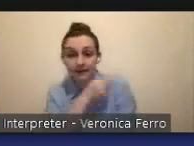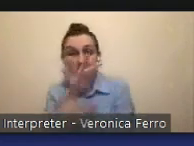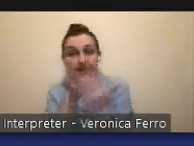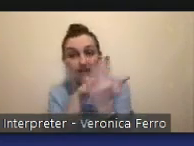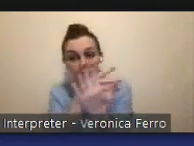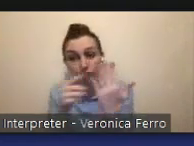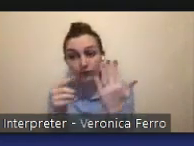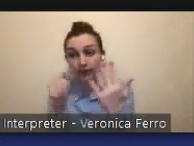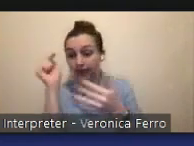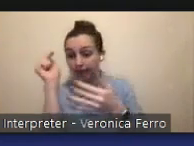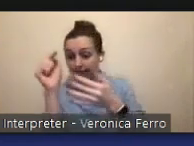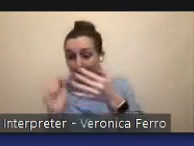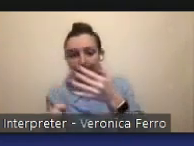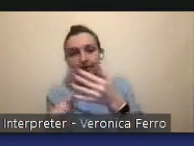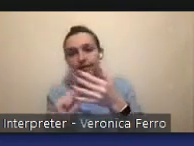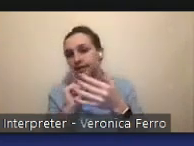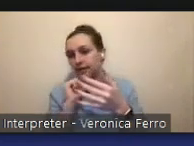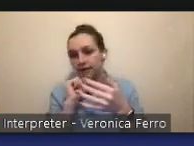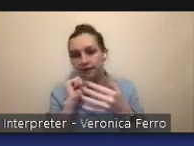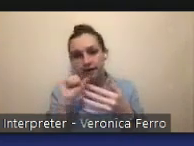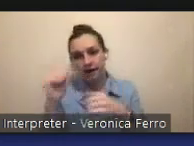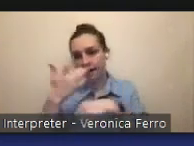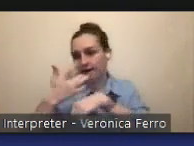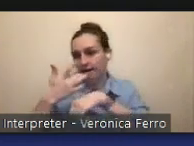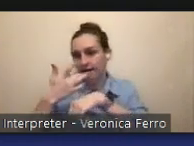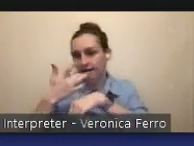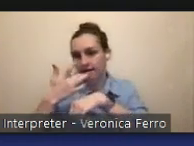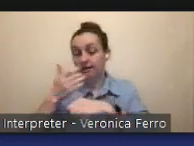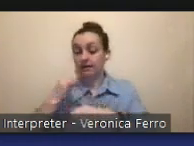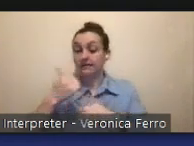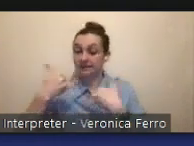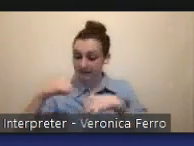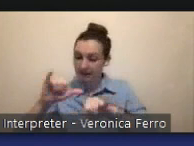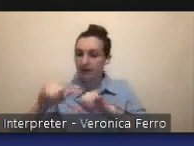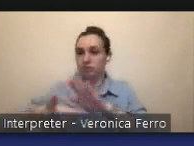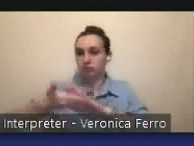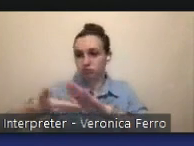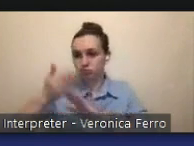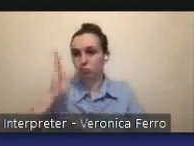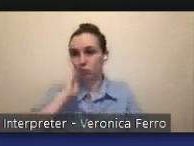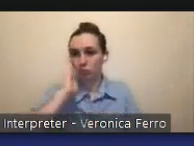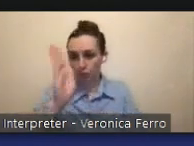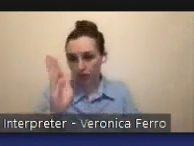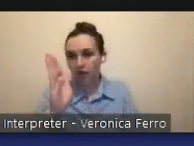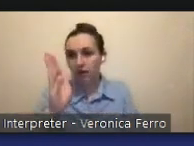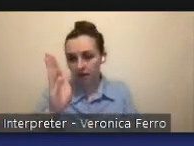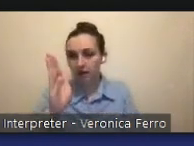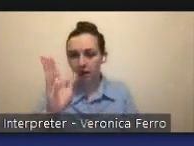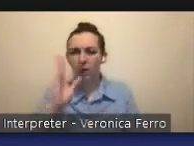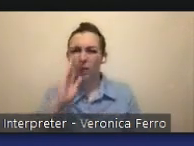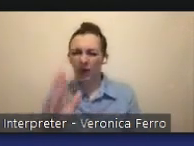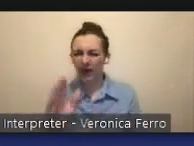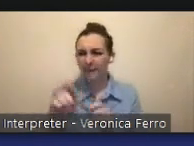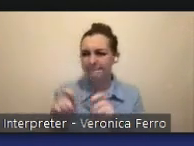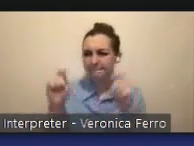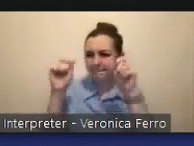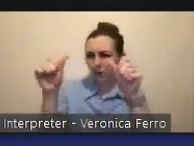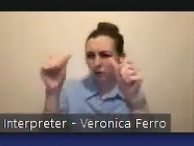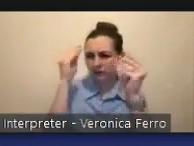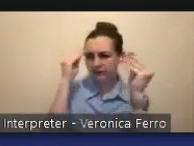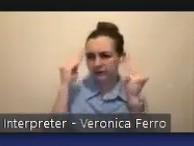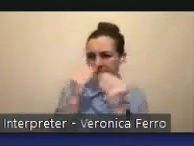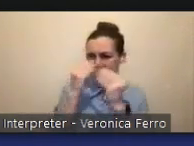that healthcare providers use will not be impacted. And we're going to be posting and sending out in a release a PDF file that